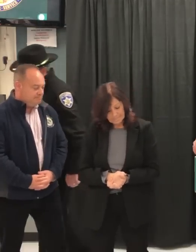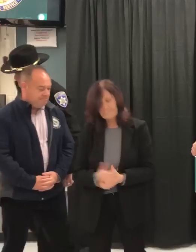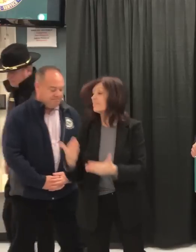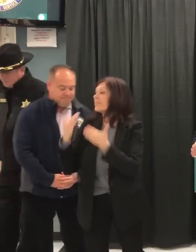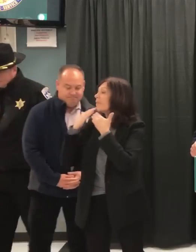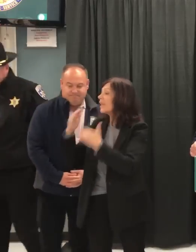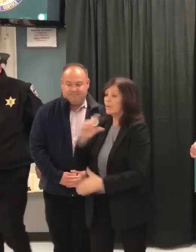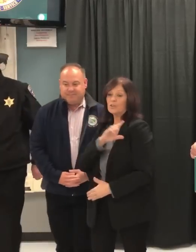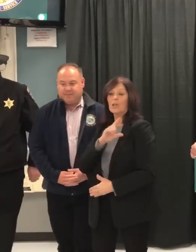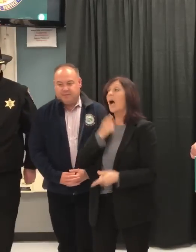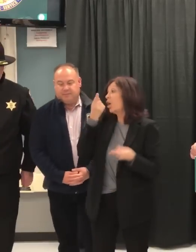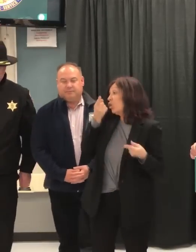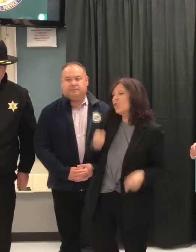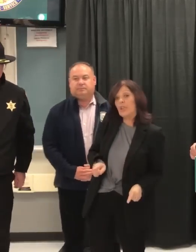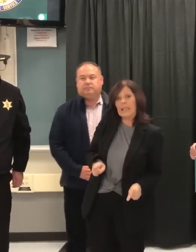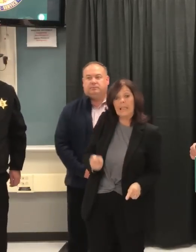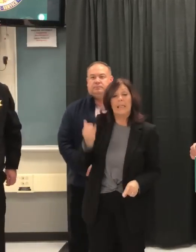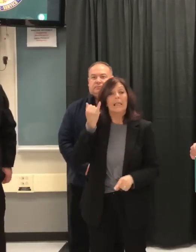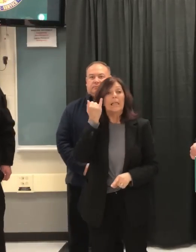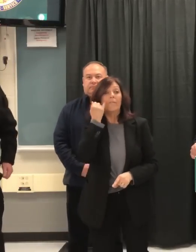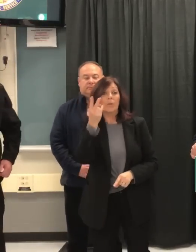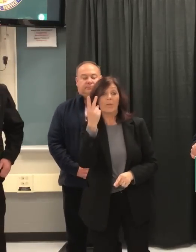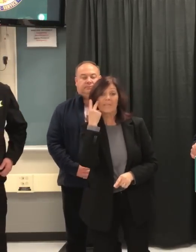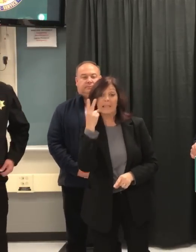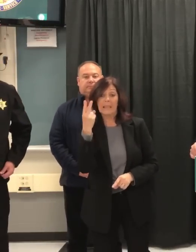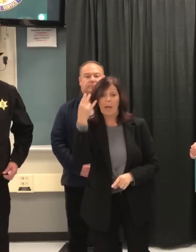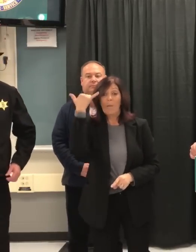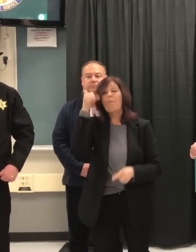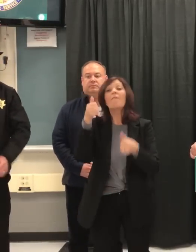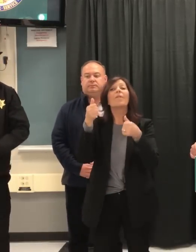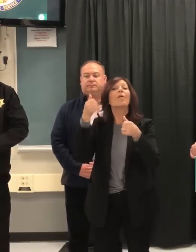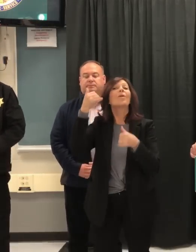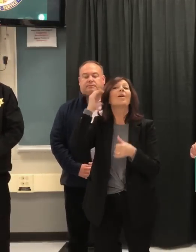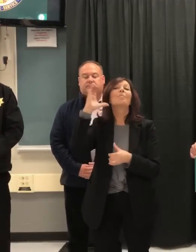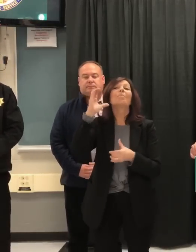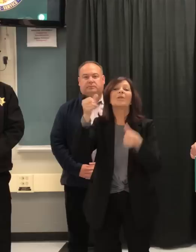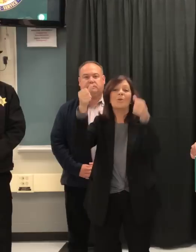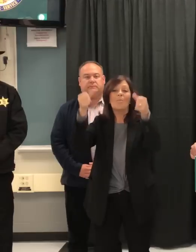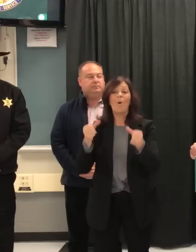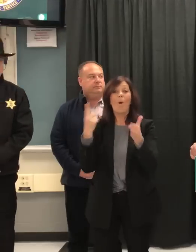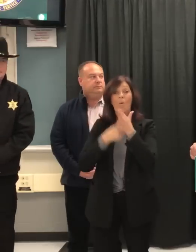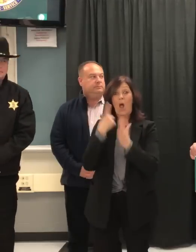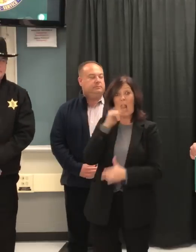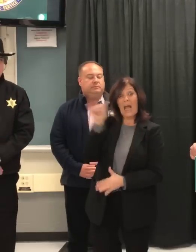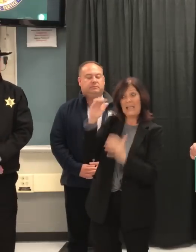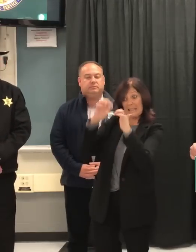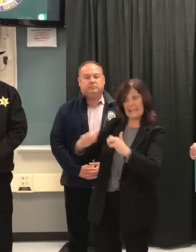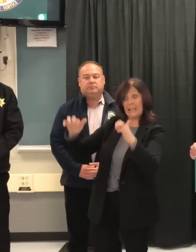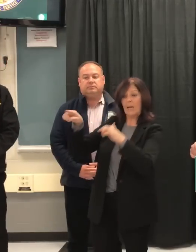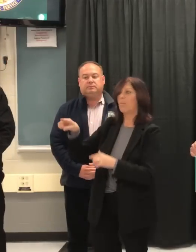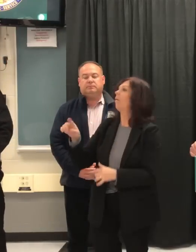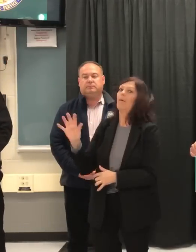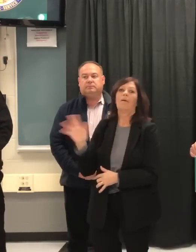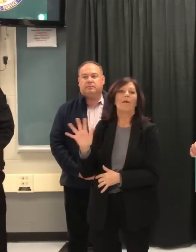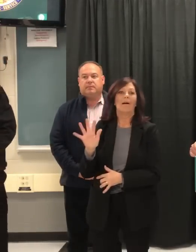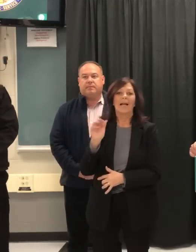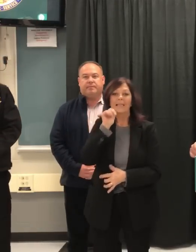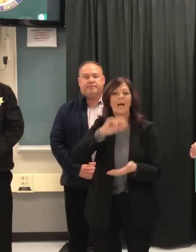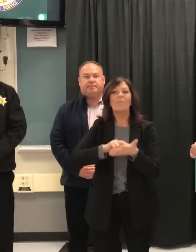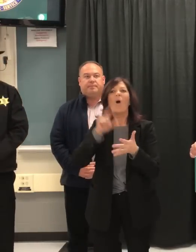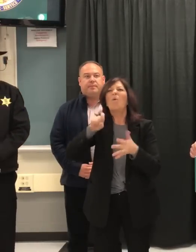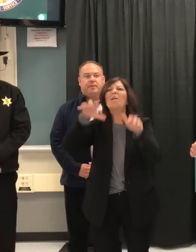Thank you, Sheriff, and I agree. If you've seen, the Buffalo Bills posted some photos of what it looks like at the stadium. This is not about having a dome.